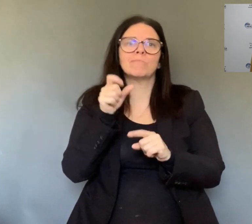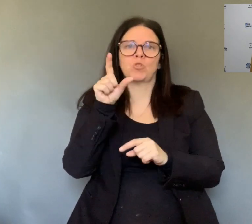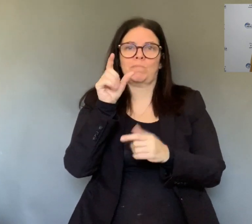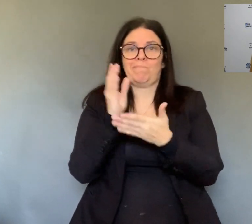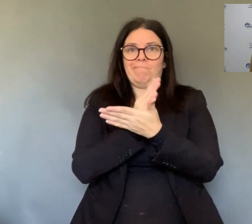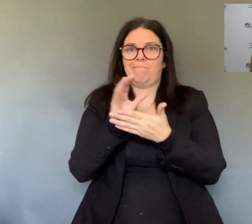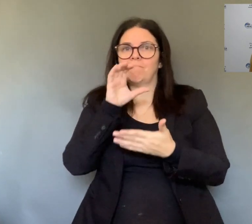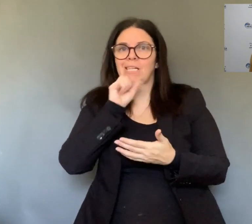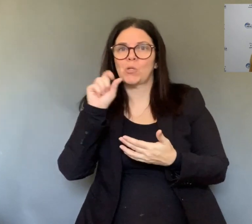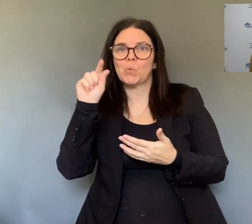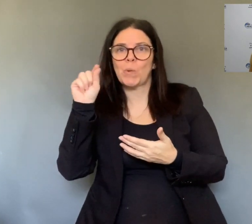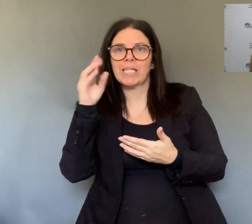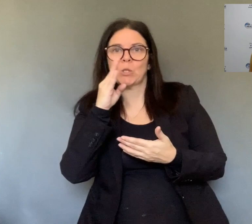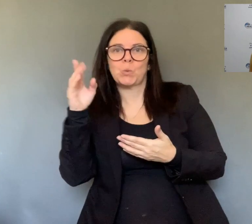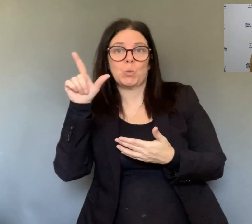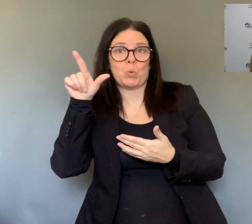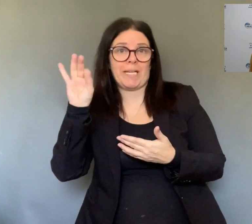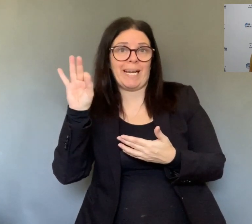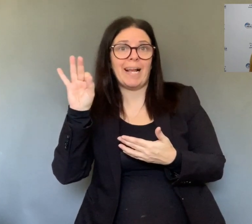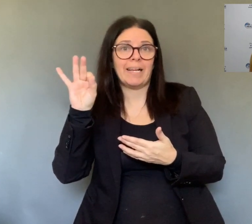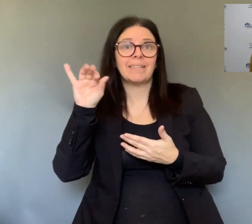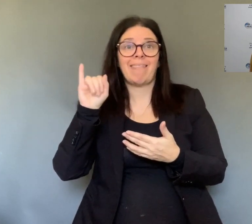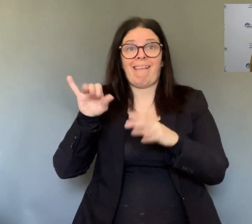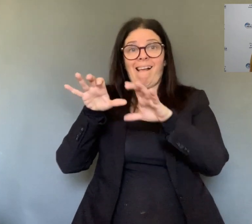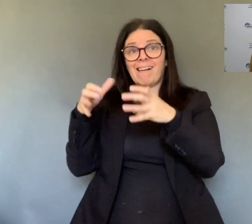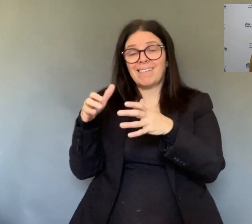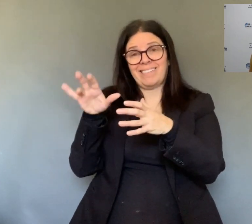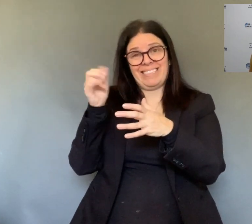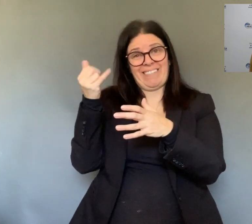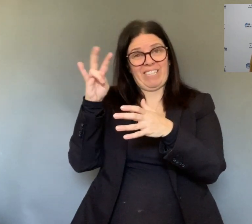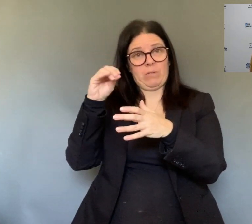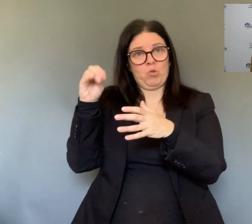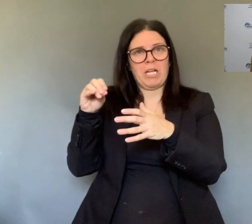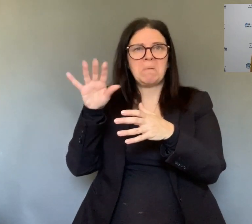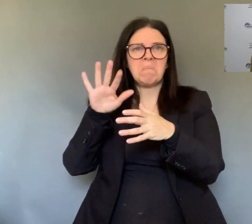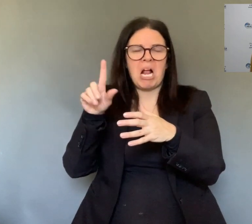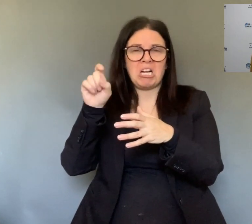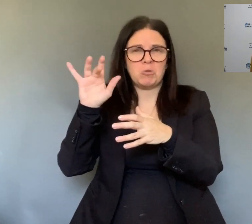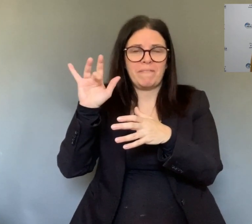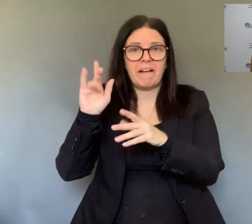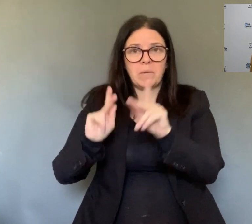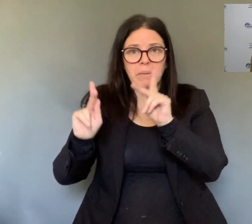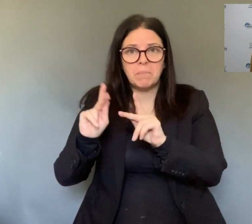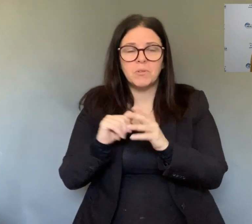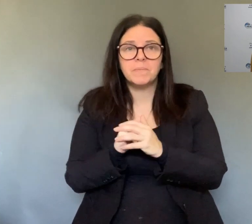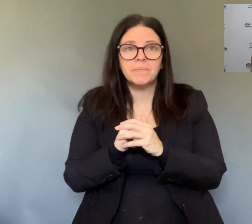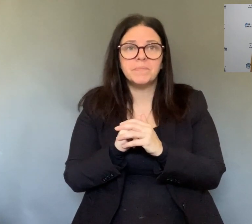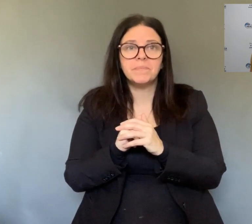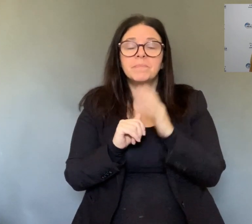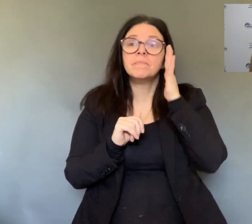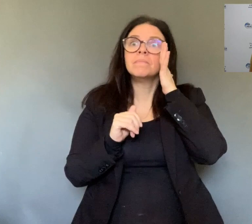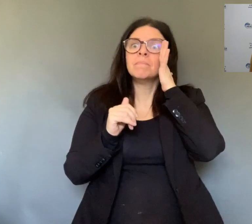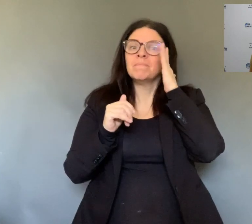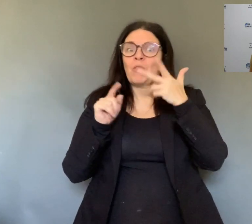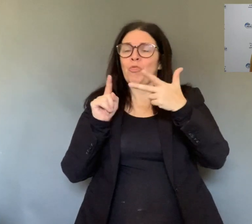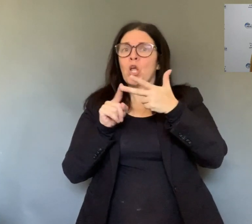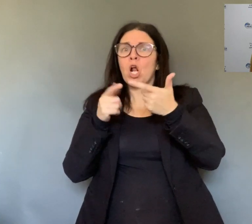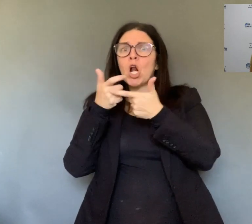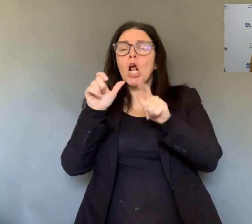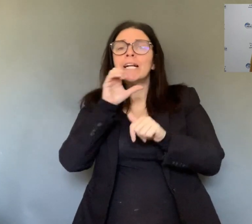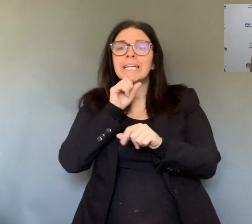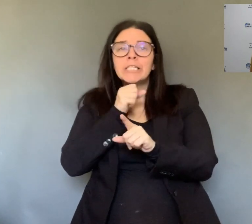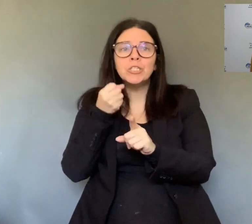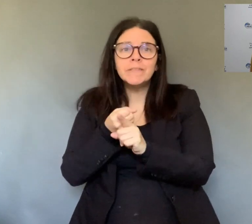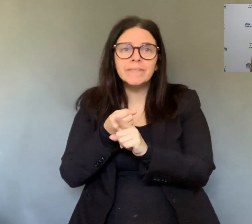there are several options. Complete the online self-assessment tool available at ontario.ca, contact